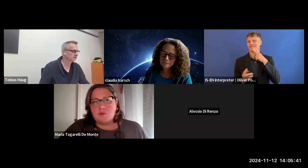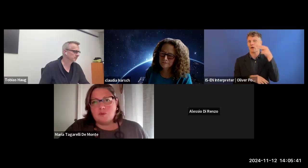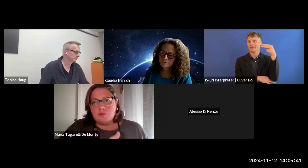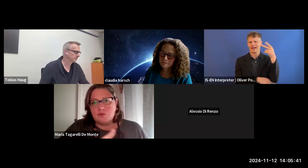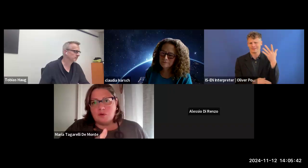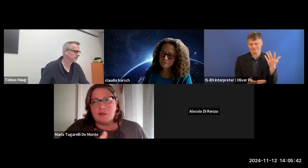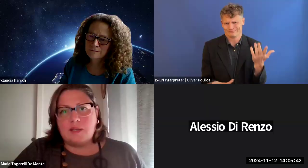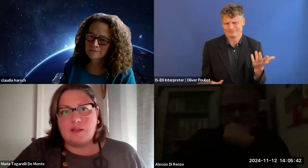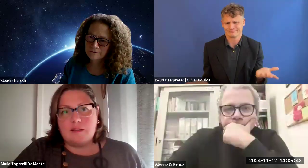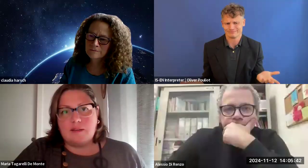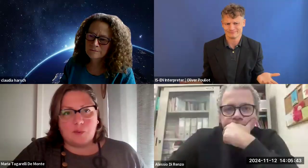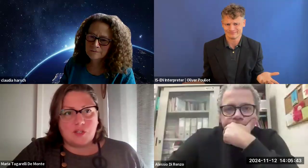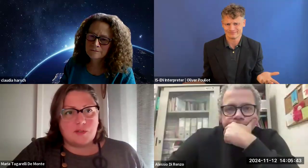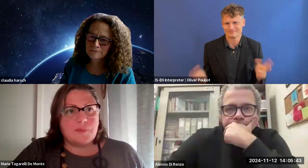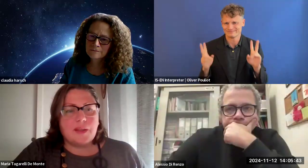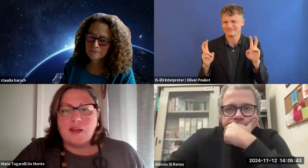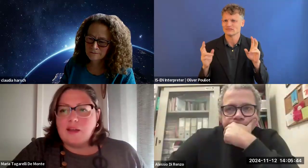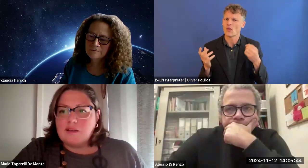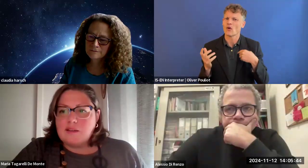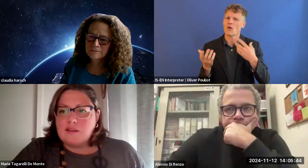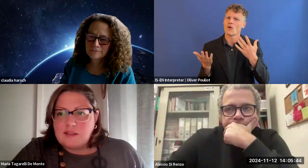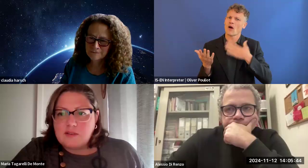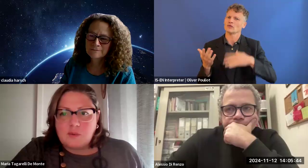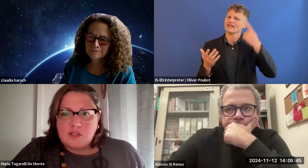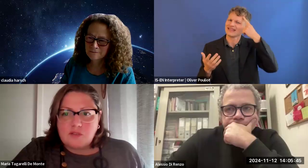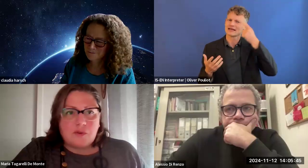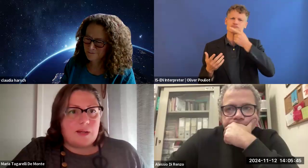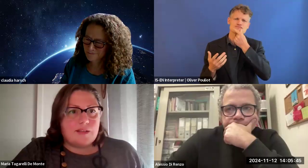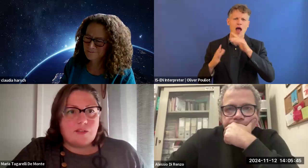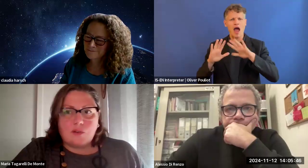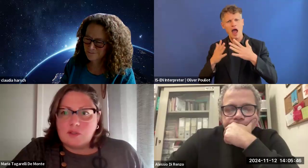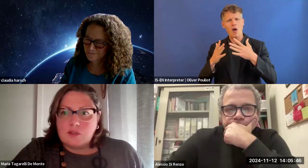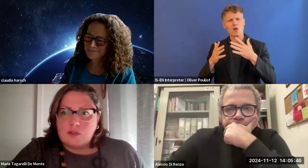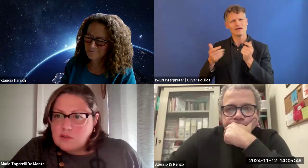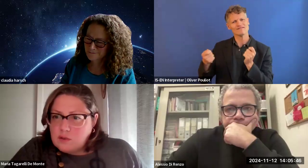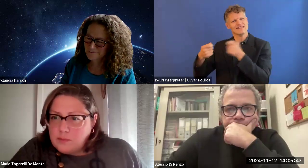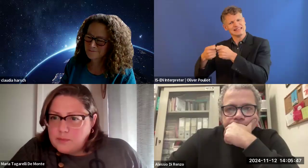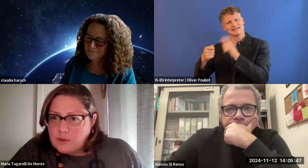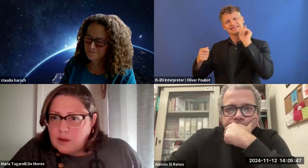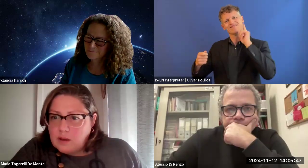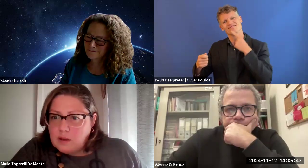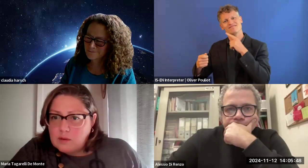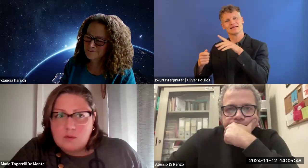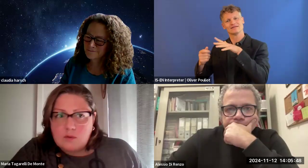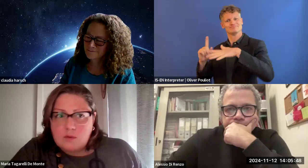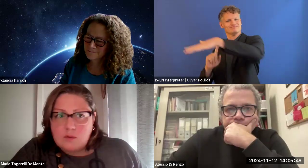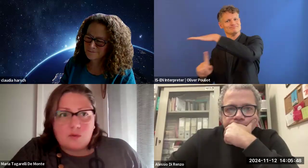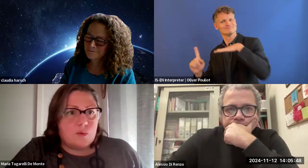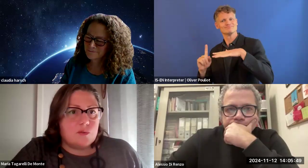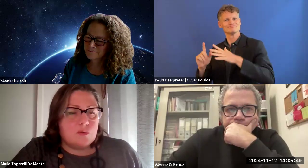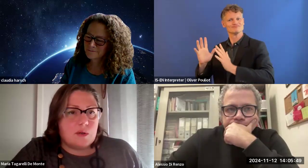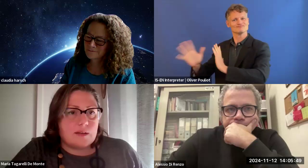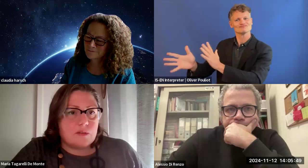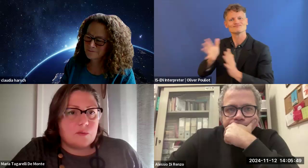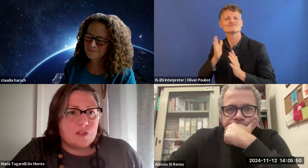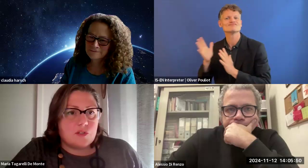be a valuable tool for many situations. So I see there's a question from Alessio Di Renzo. Do you